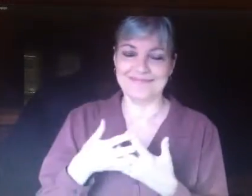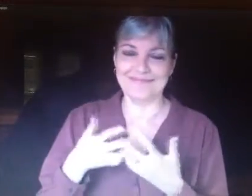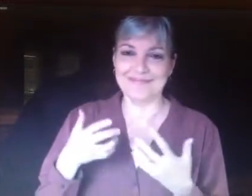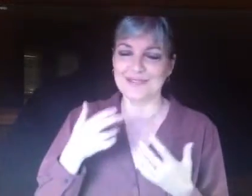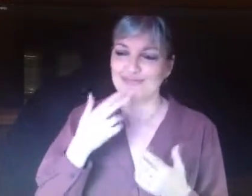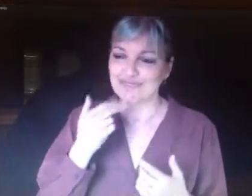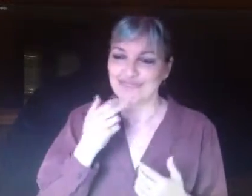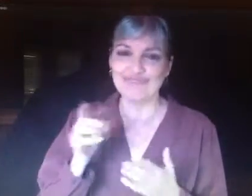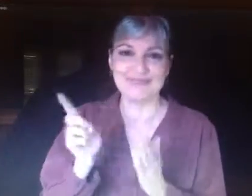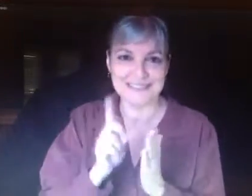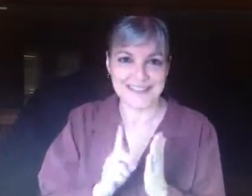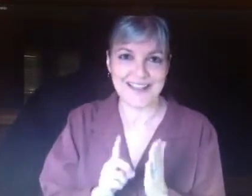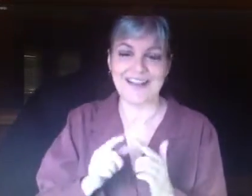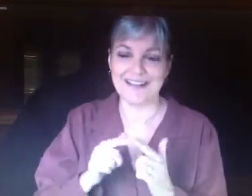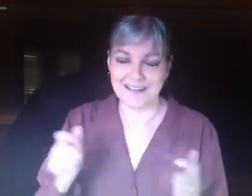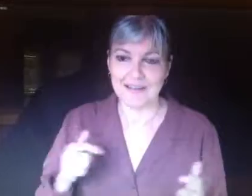was special to her.